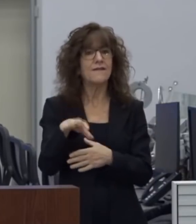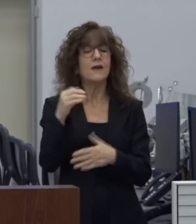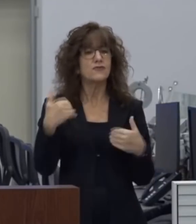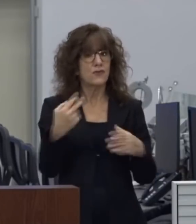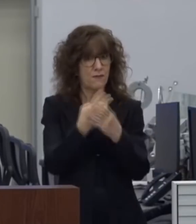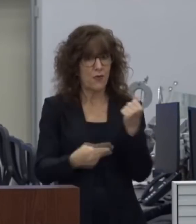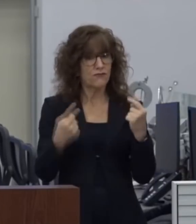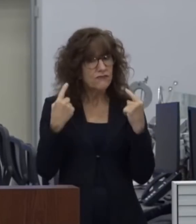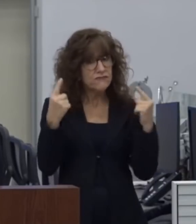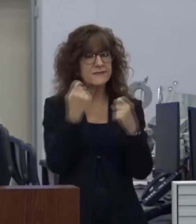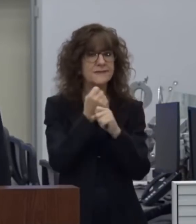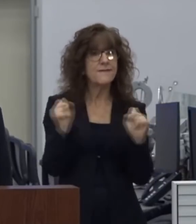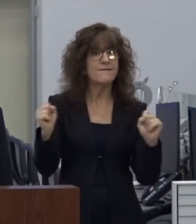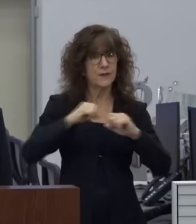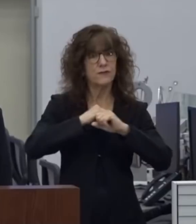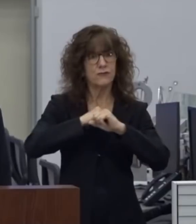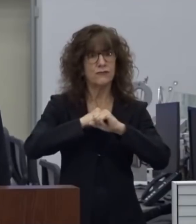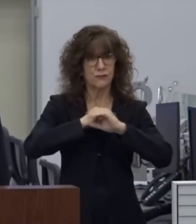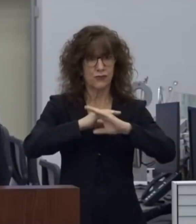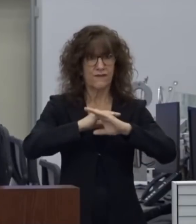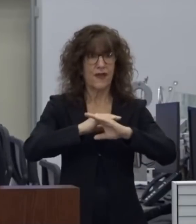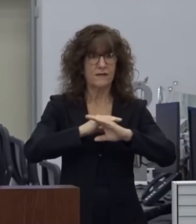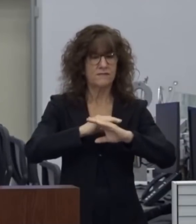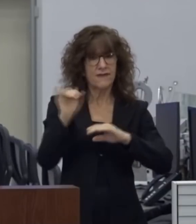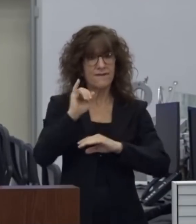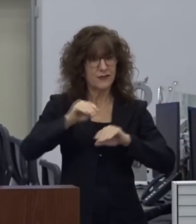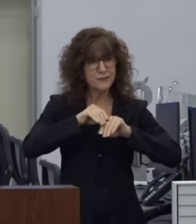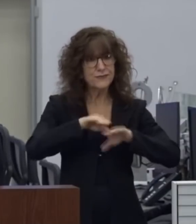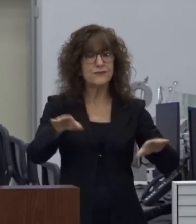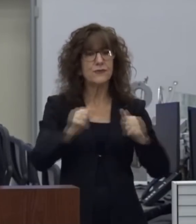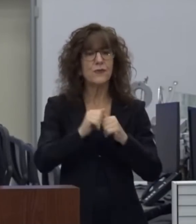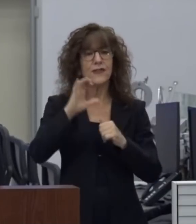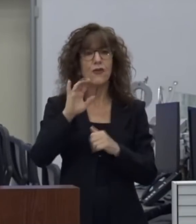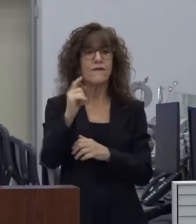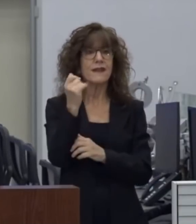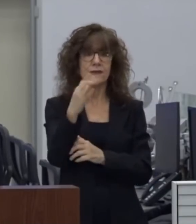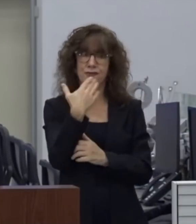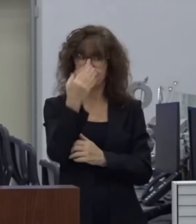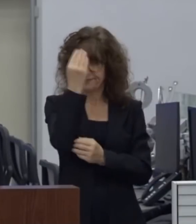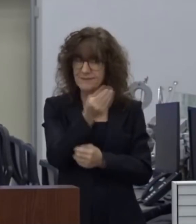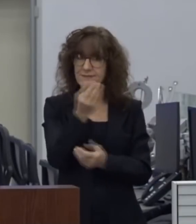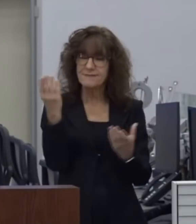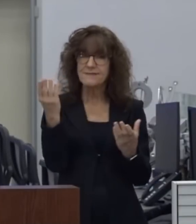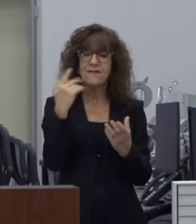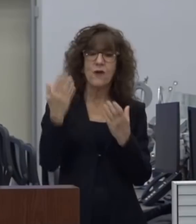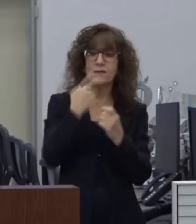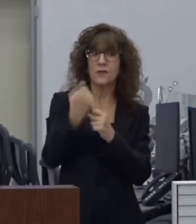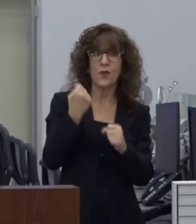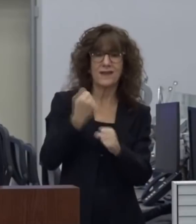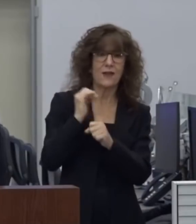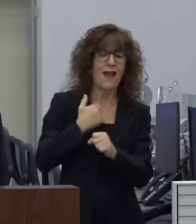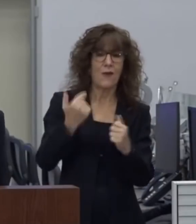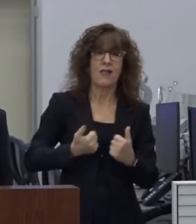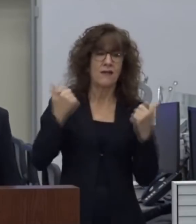and effective in preventing infection by COVID-19. This is good news, as for almost a year, our lives